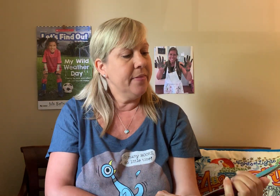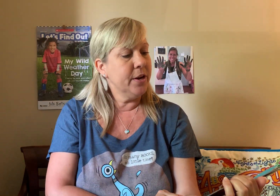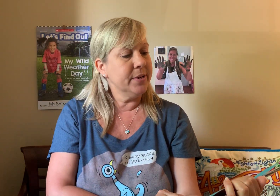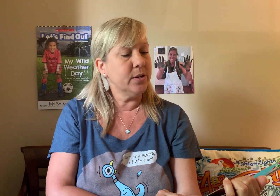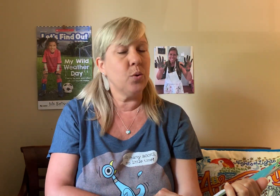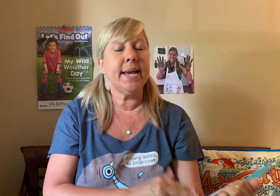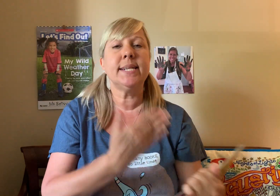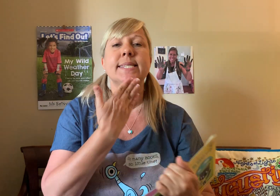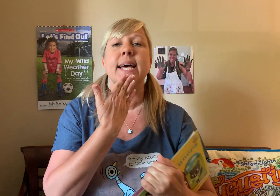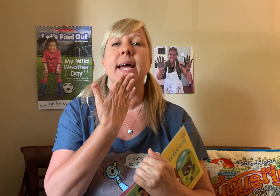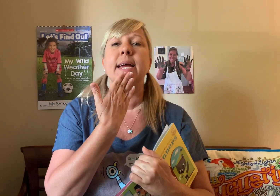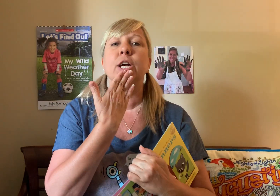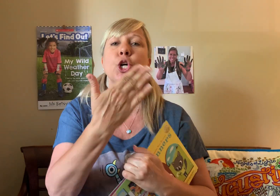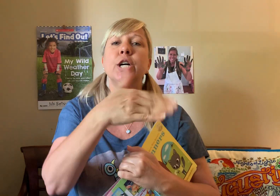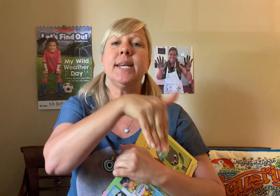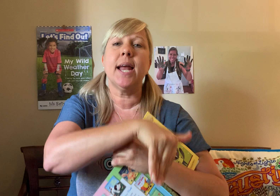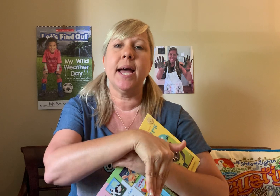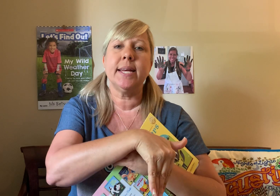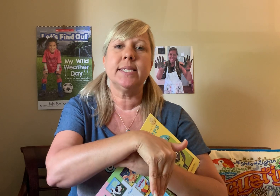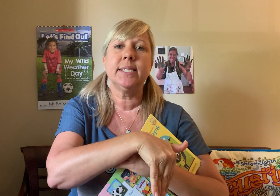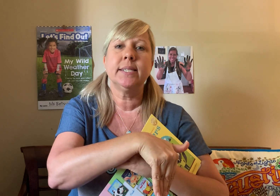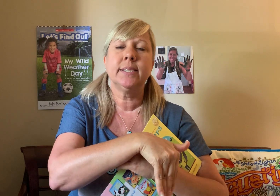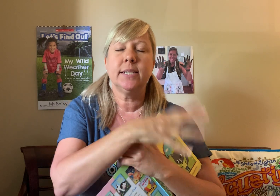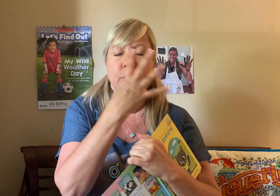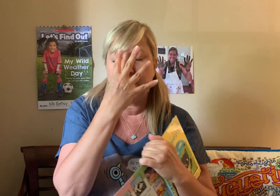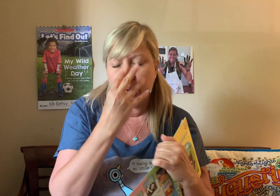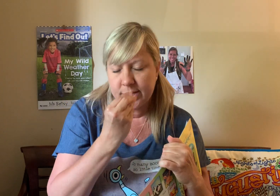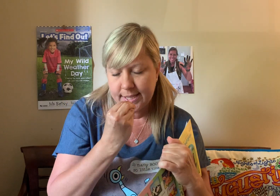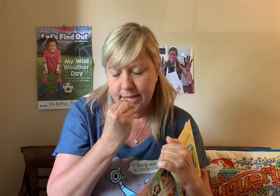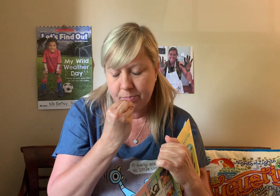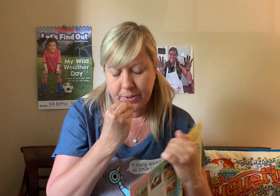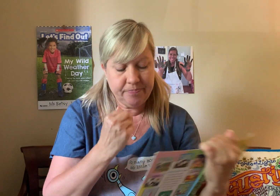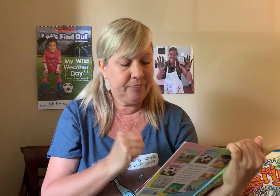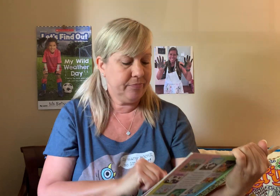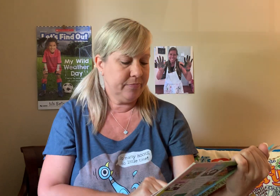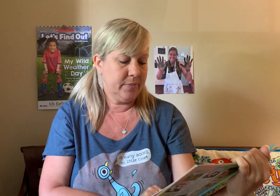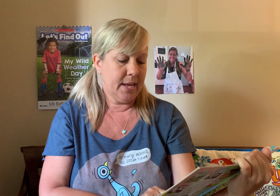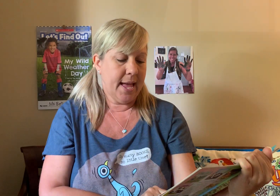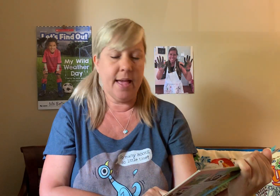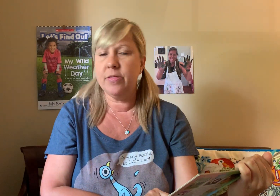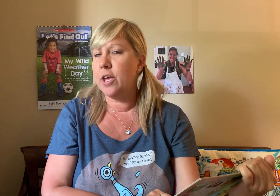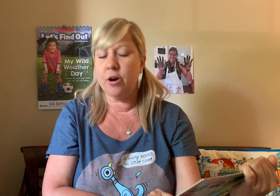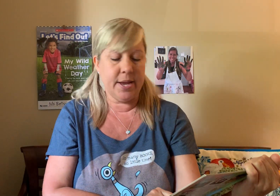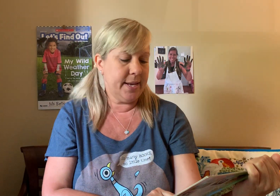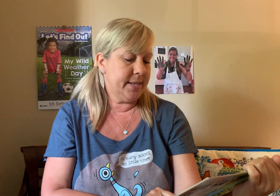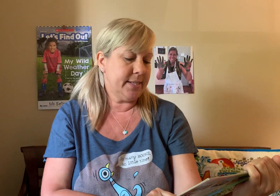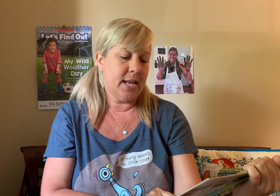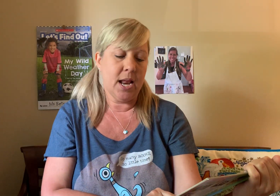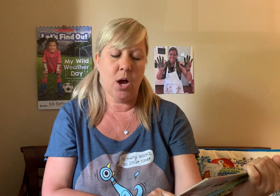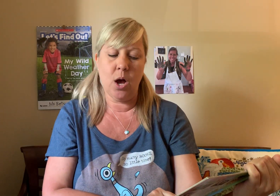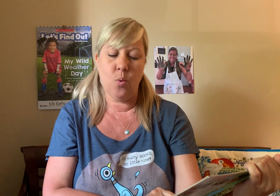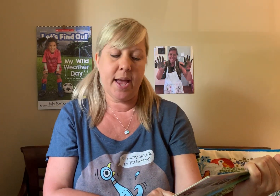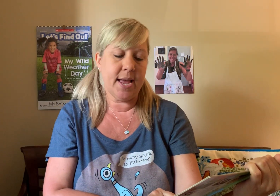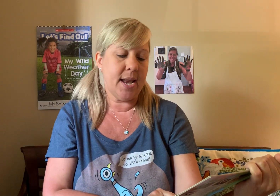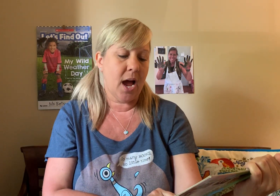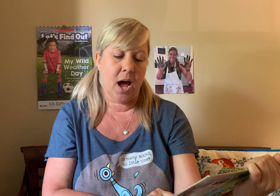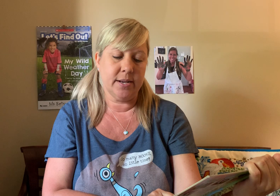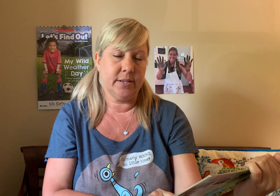There is a way to say good night to go to sleep. And there is a way not